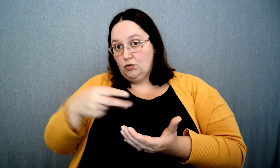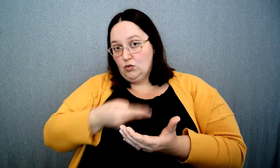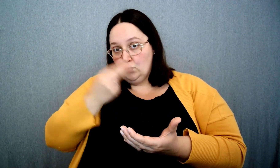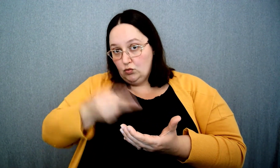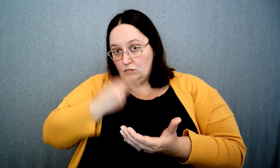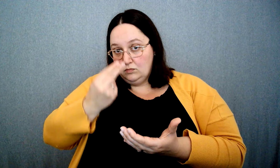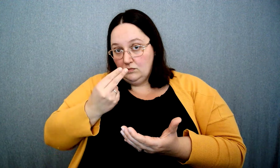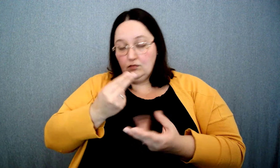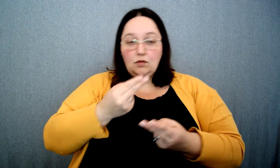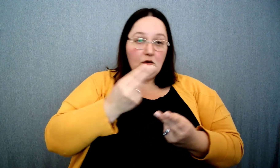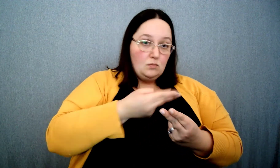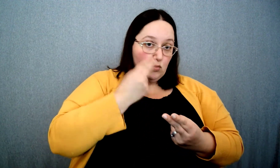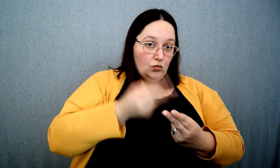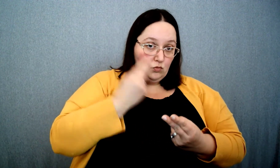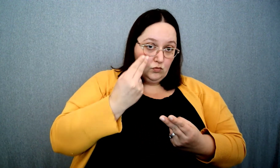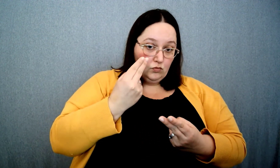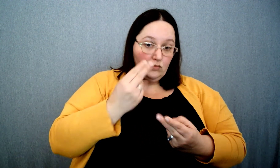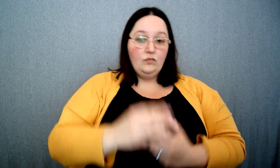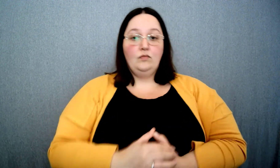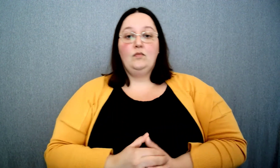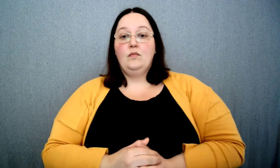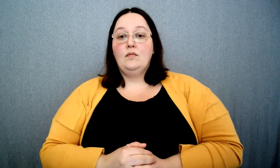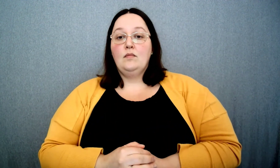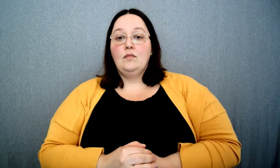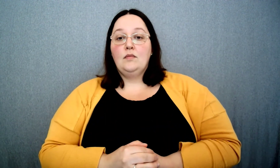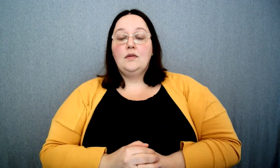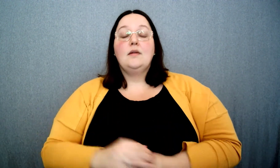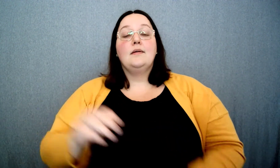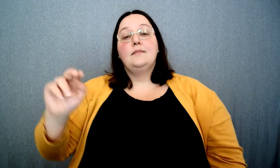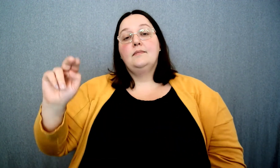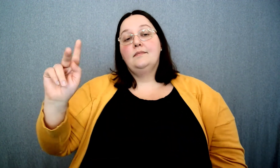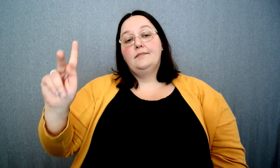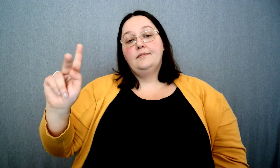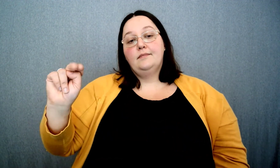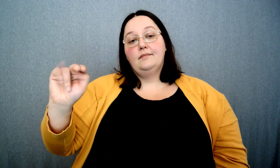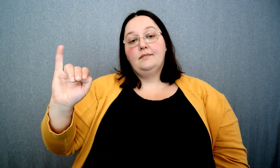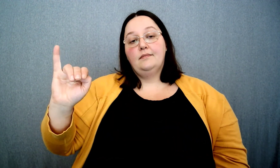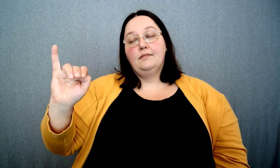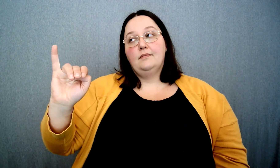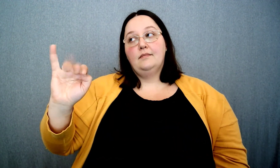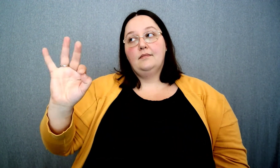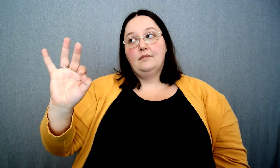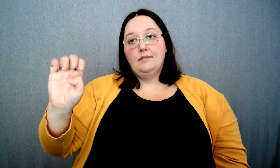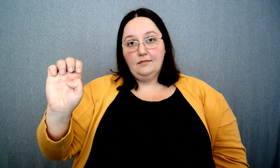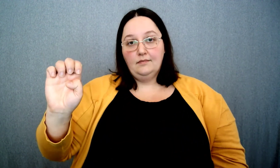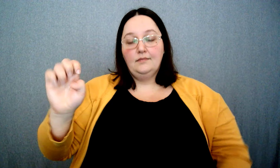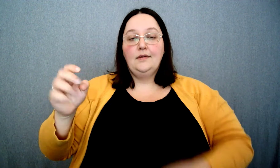Soup is signed with the open B, spoon with 2 U's.